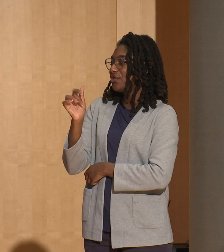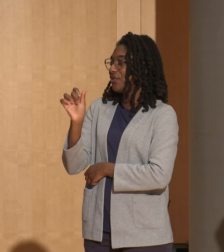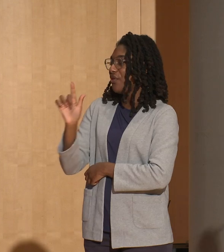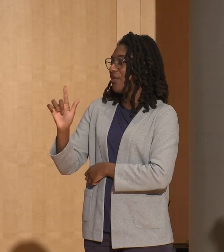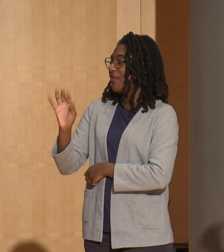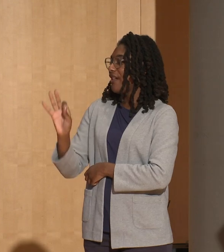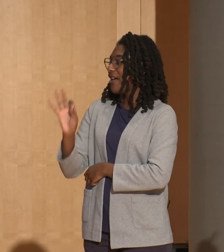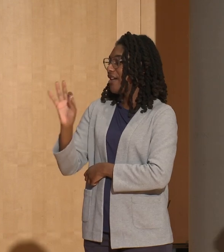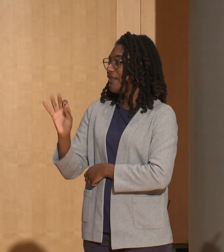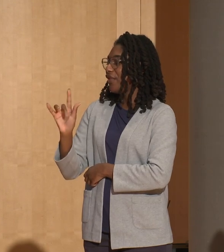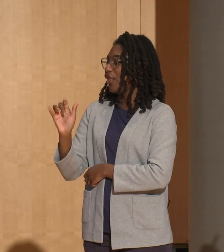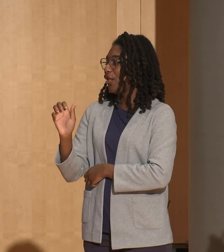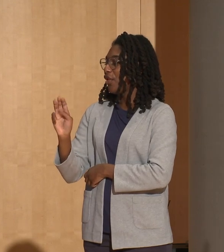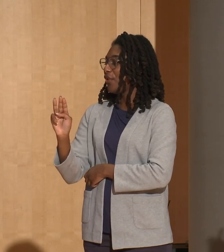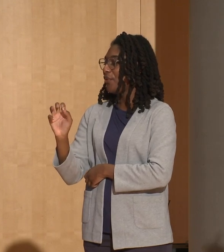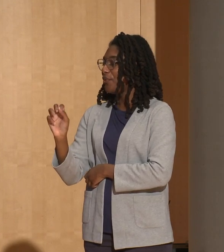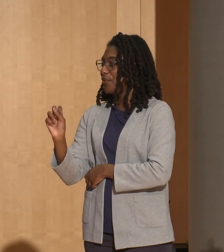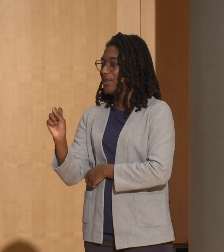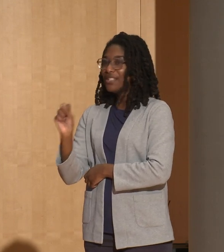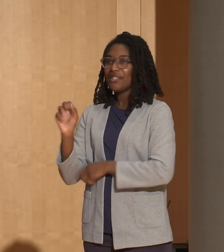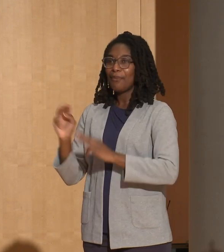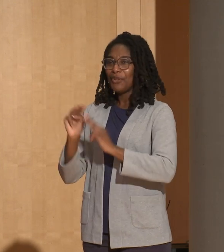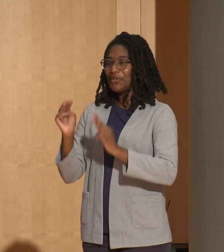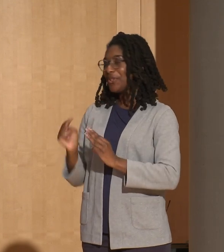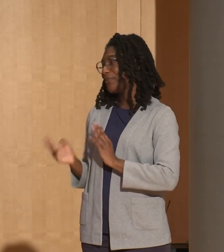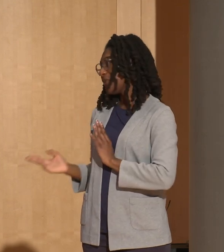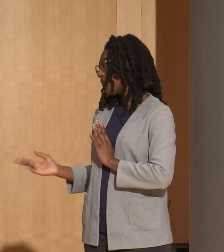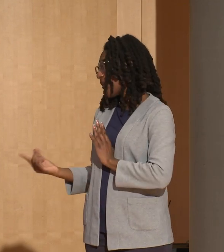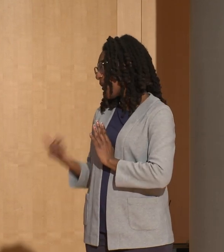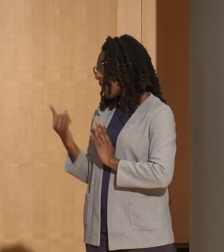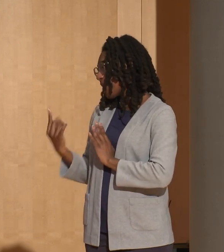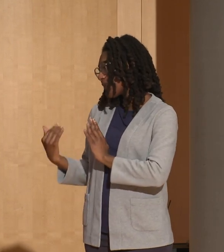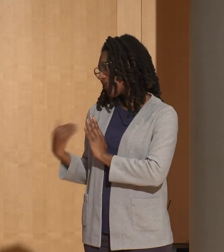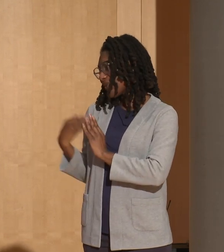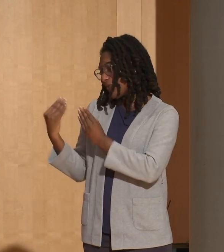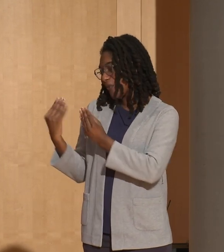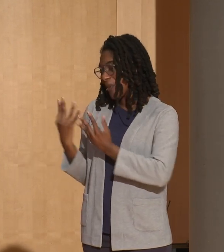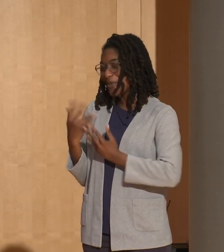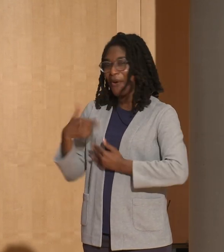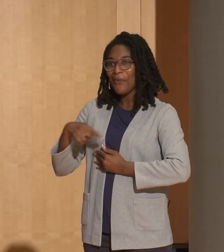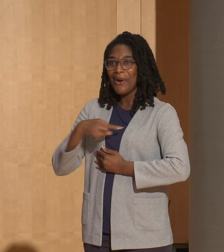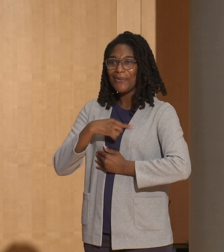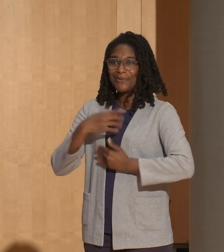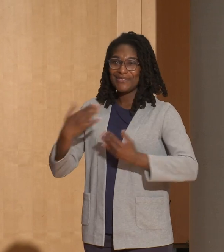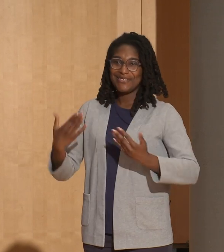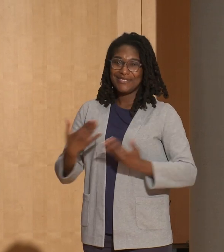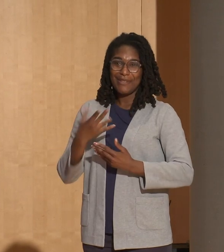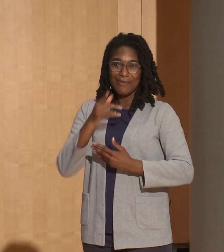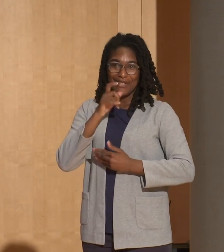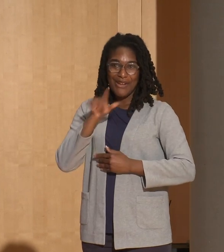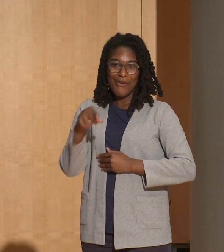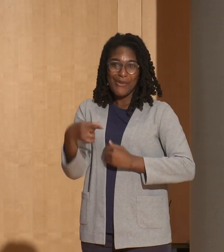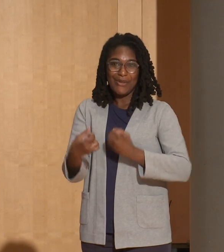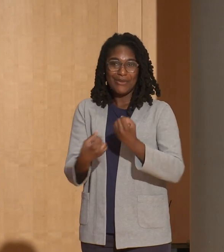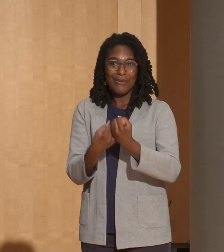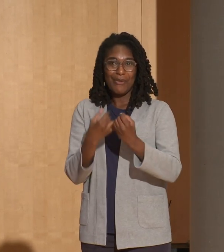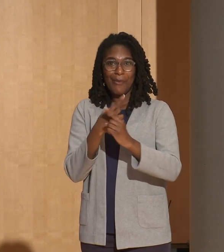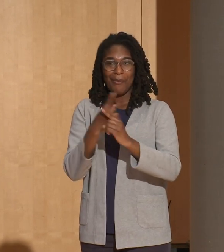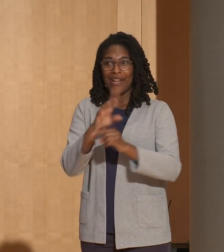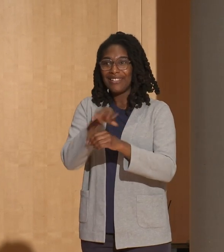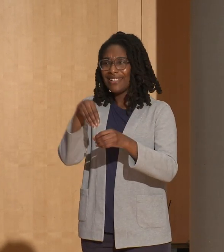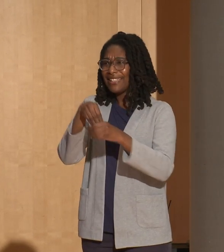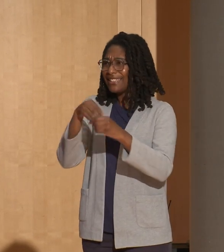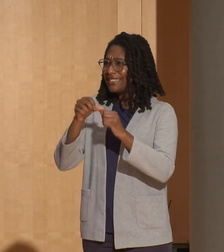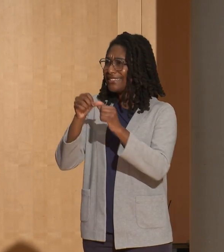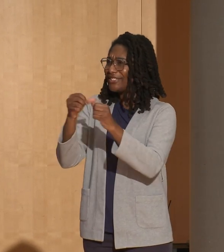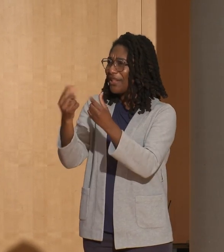And you always remind us of why we are here, and we are here to support, not just to engage and enjoy tonight, but to keep